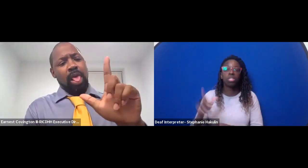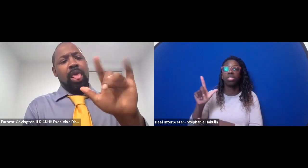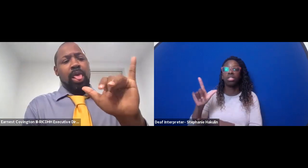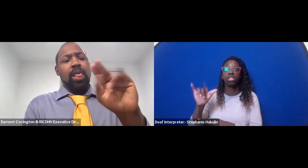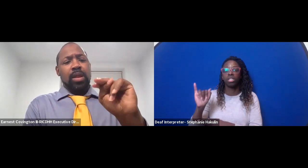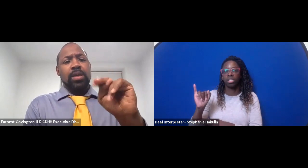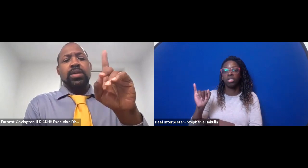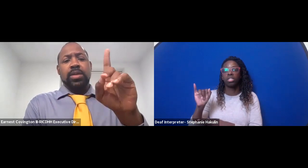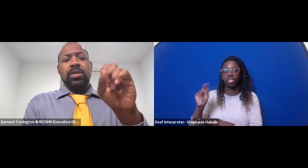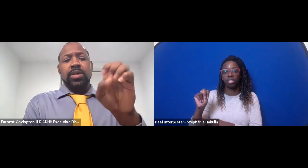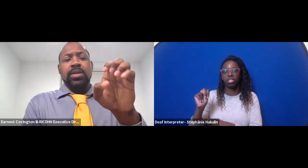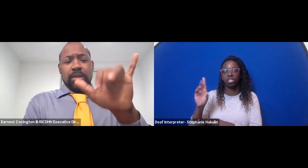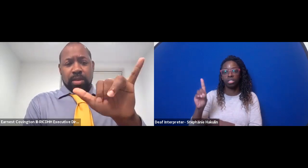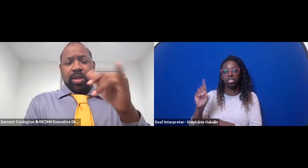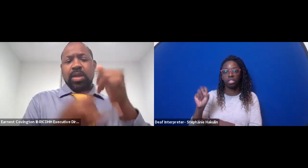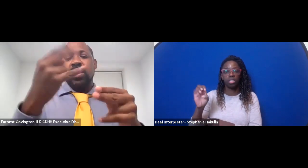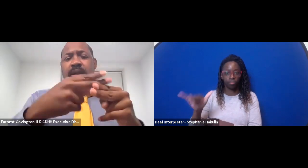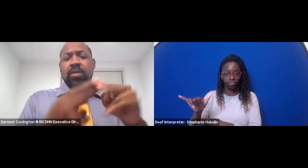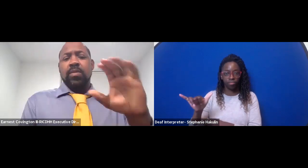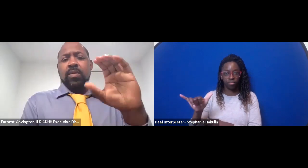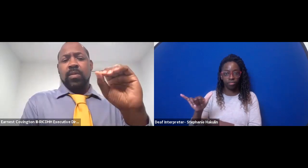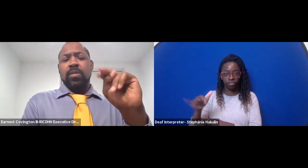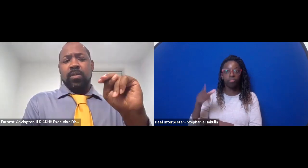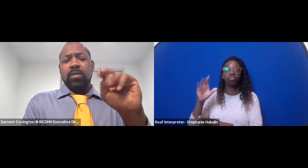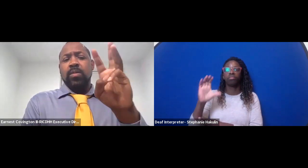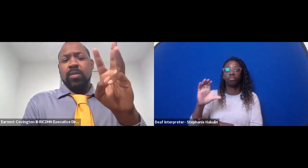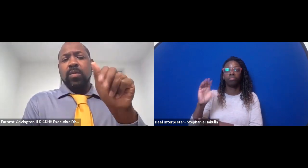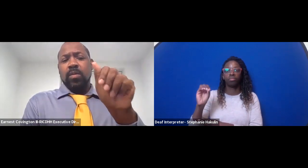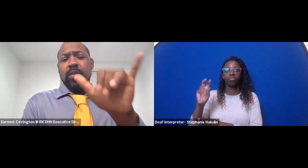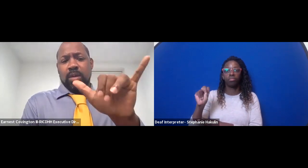That person, I don't think is here, but it's Lindsay